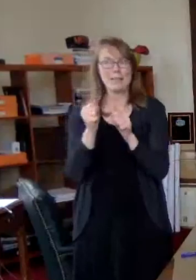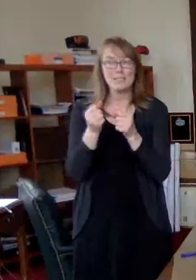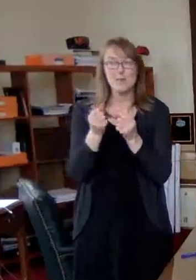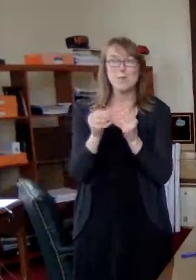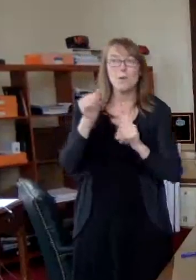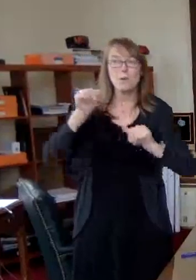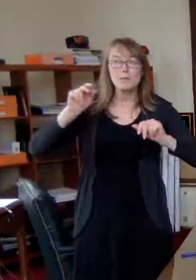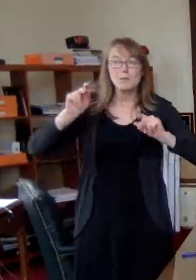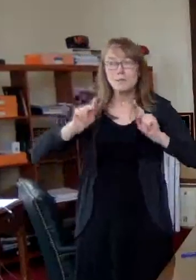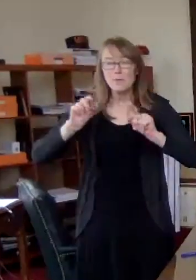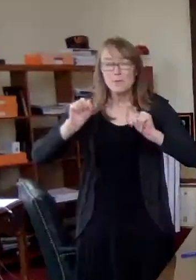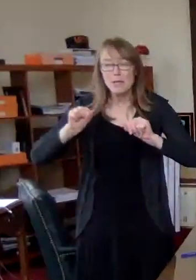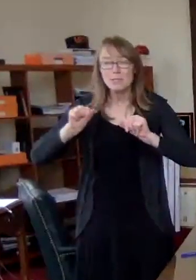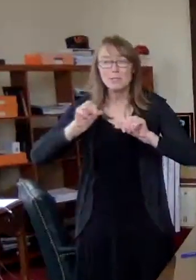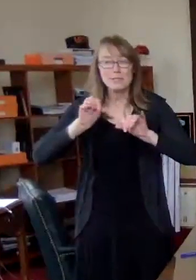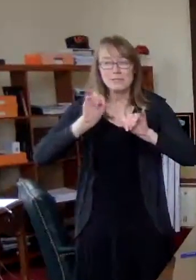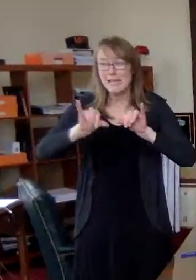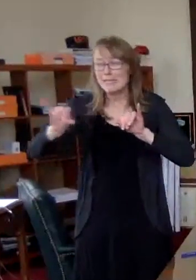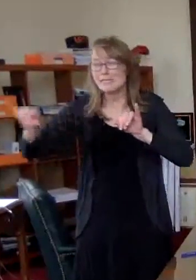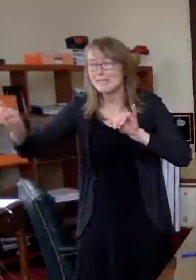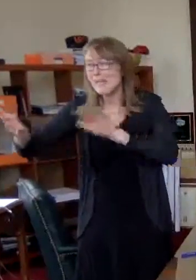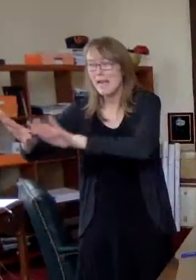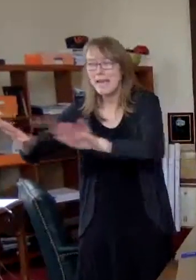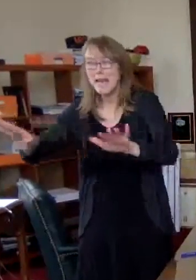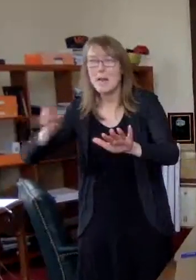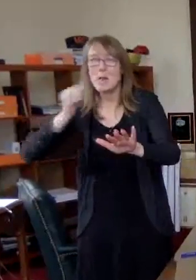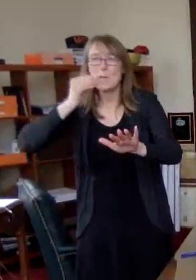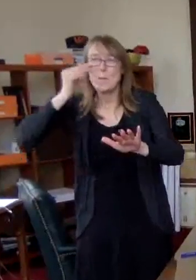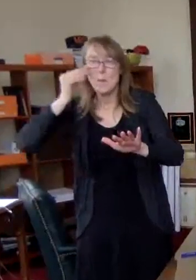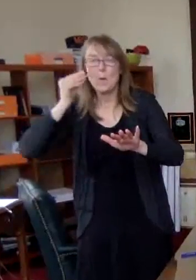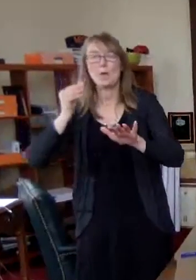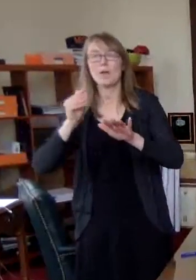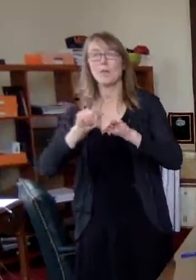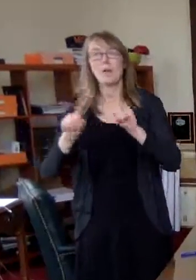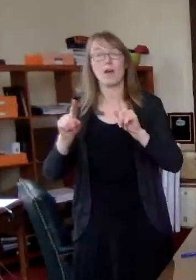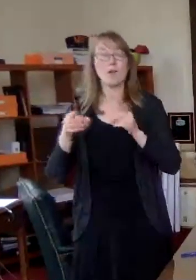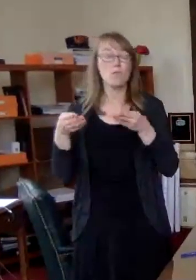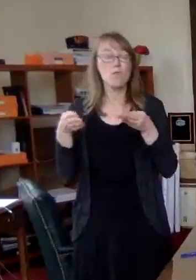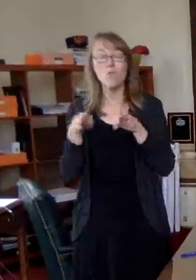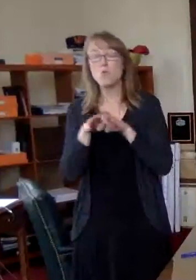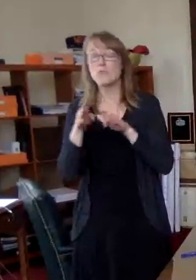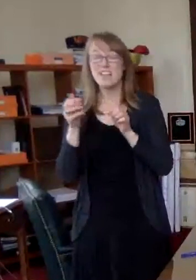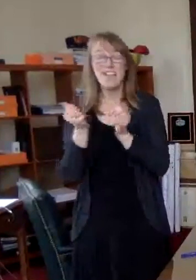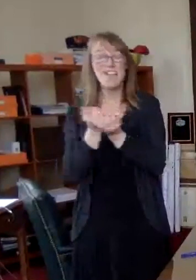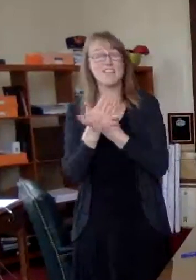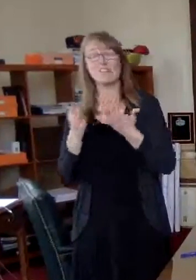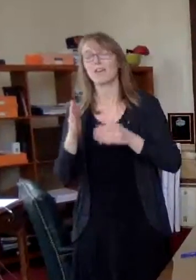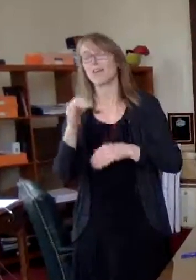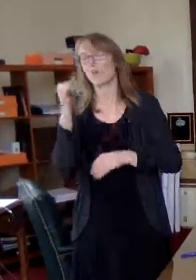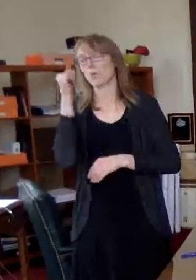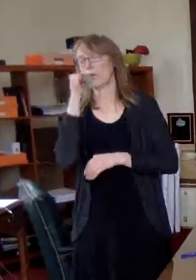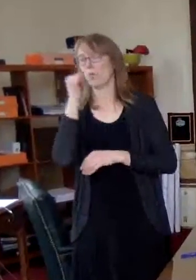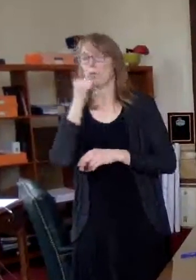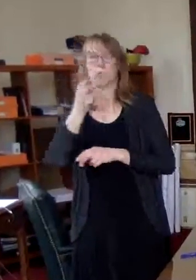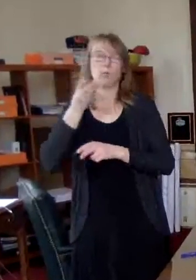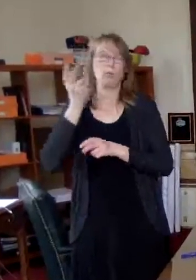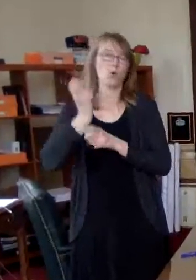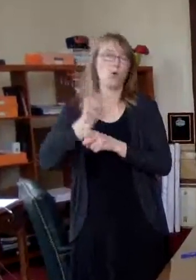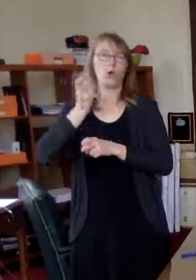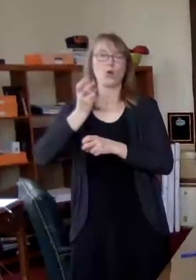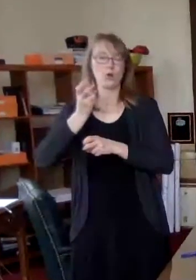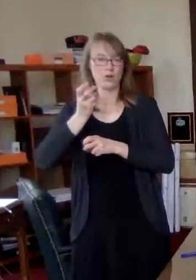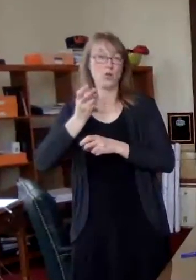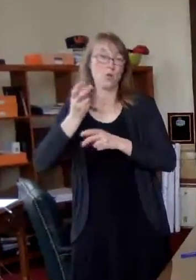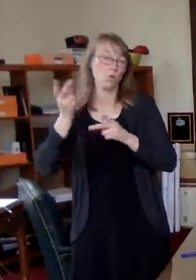and practicing social distancing. Closing down everything would be an incredible, even a bigger hardship on